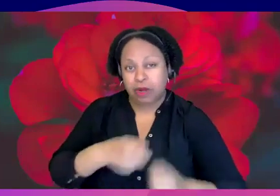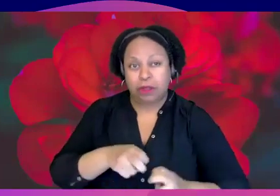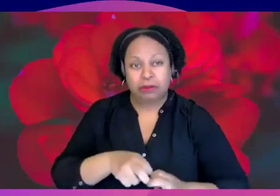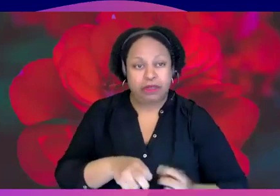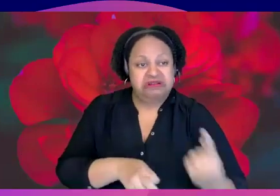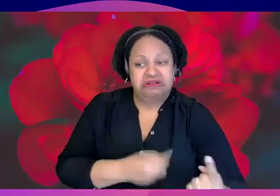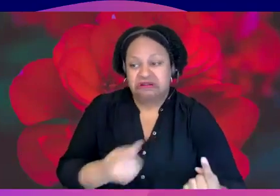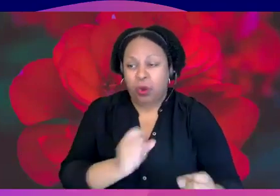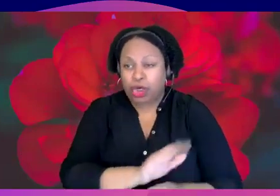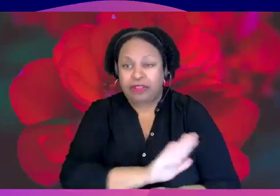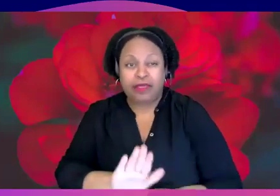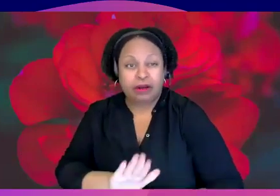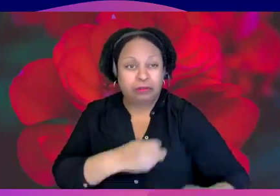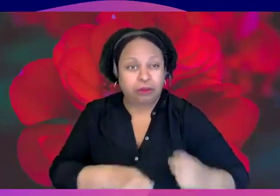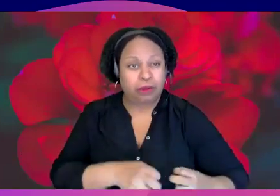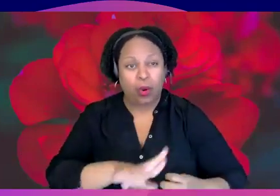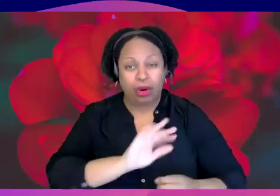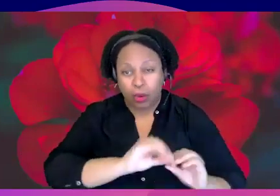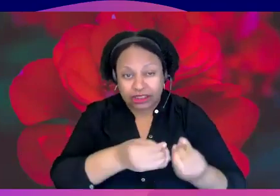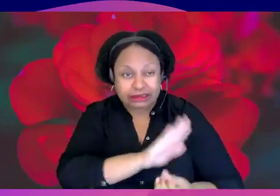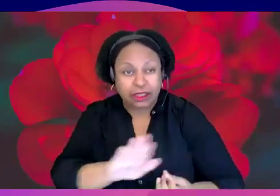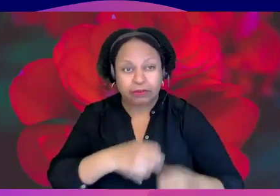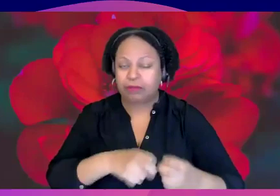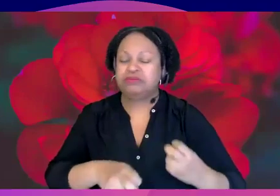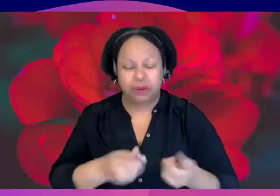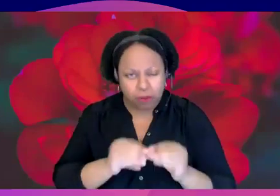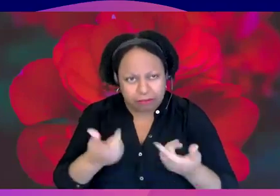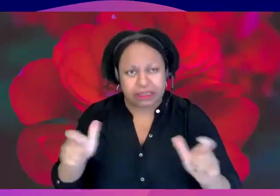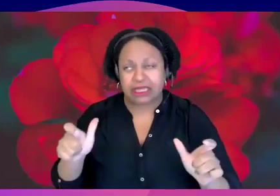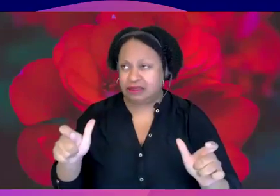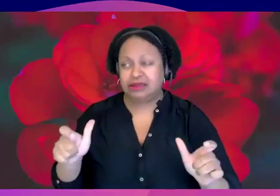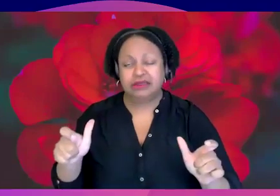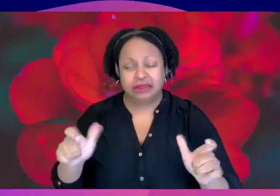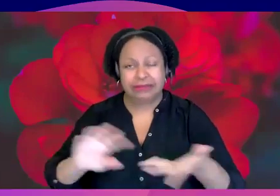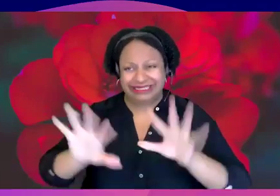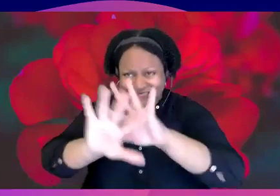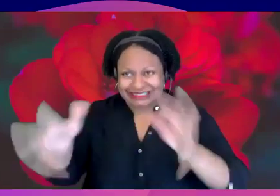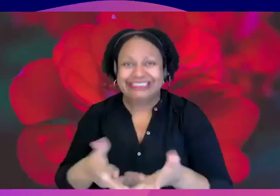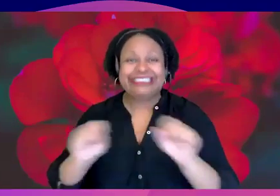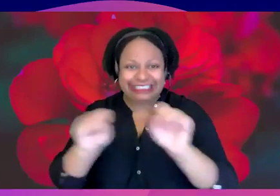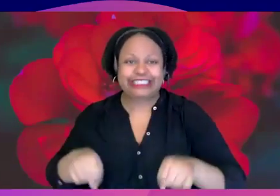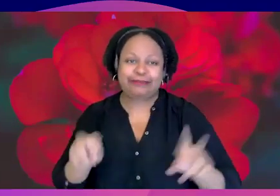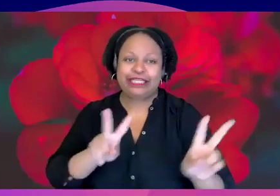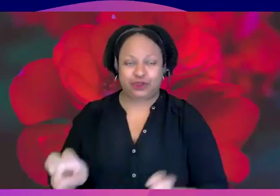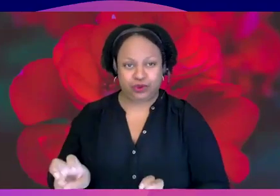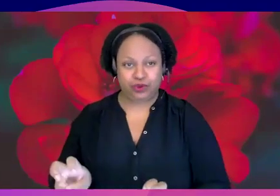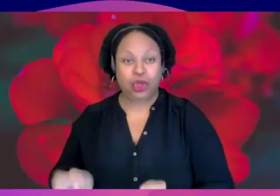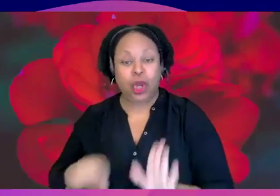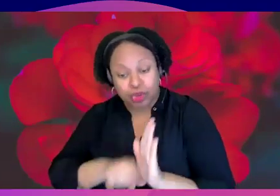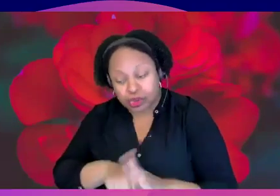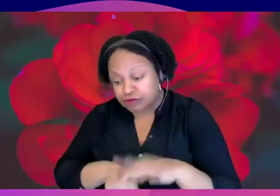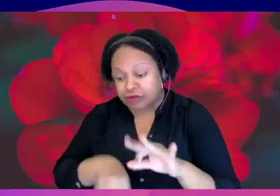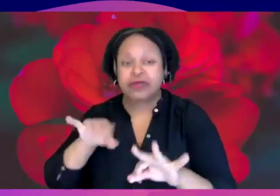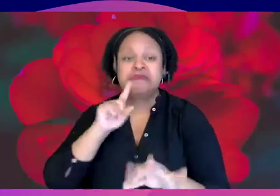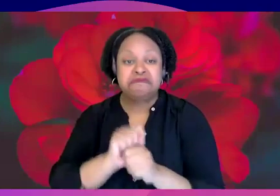of individual workers or organizations. It's bigger than that. So while the research demonstrates that indeed,